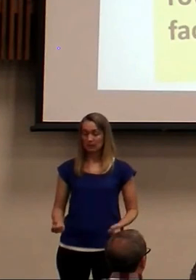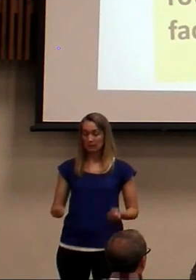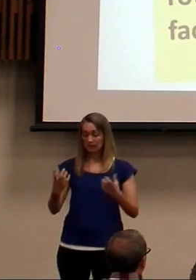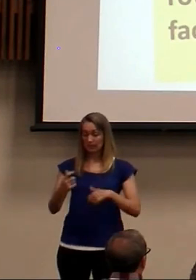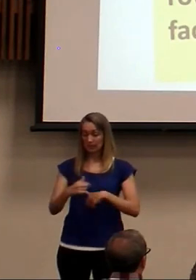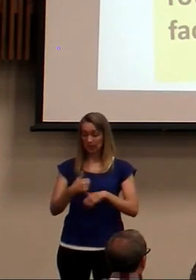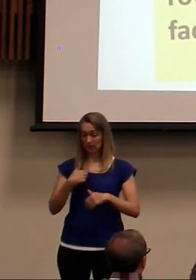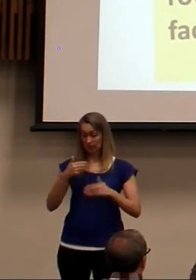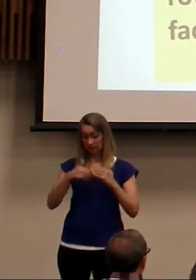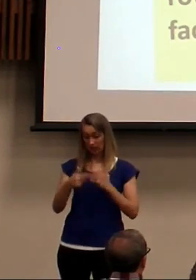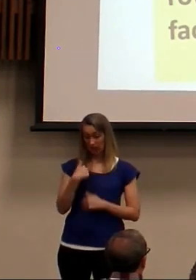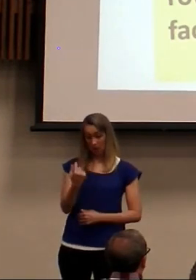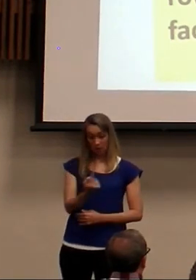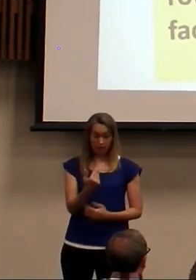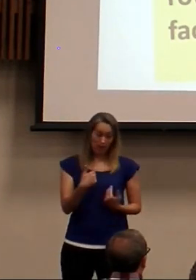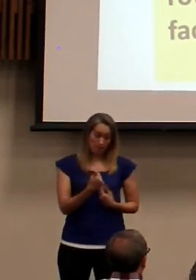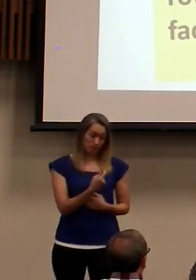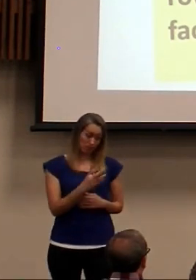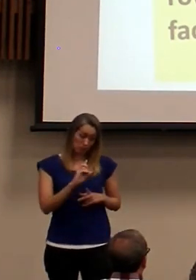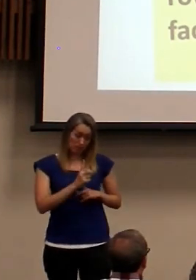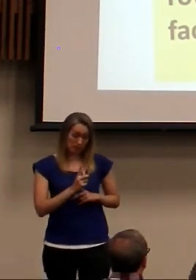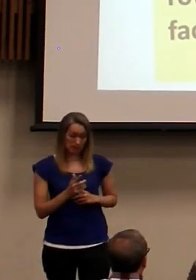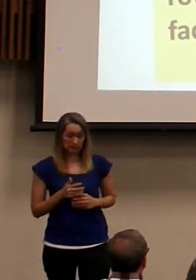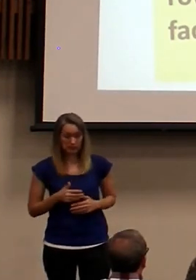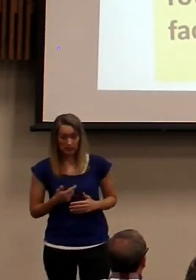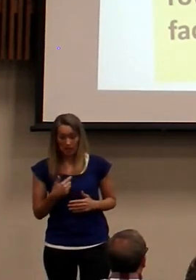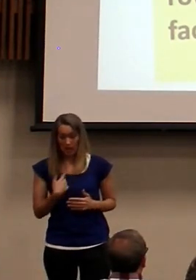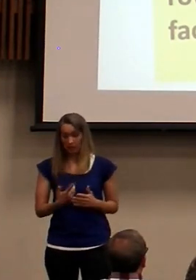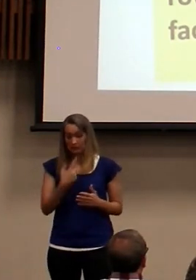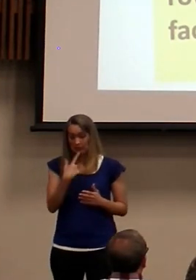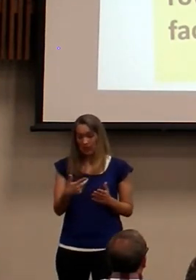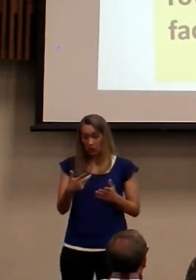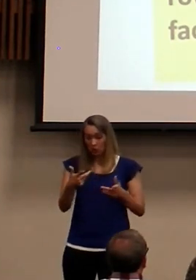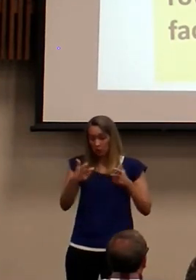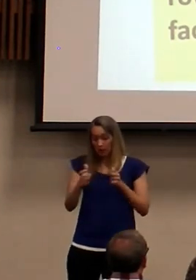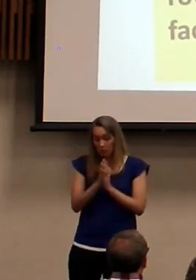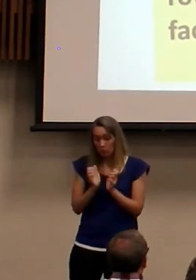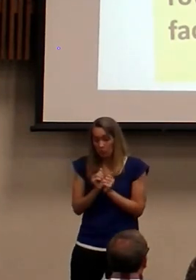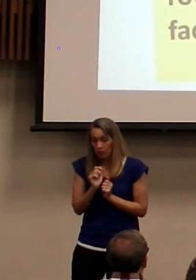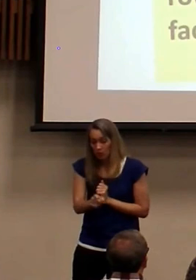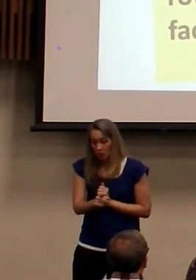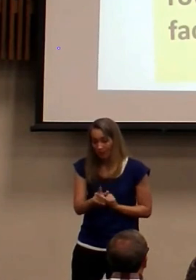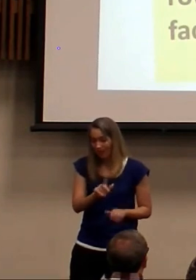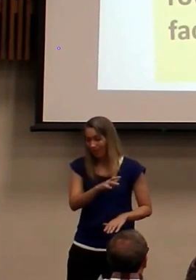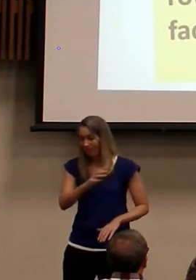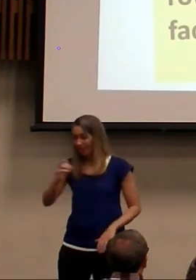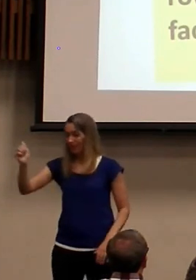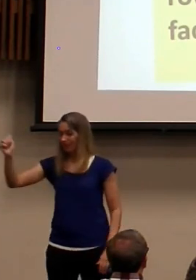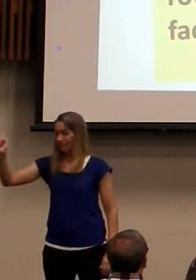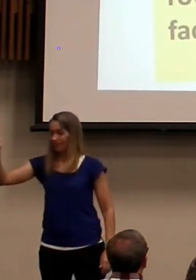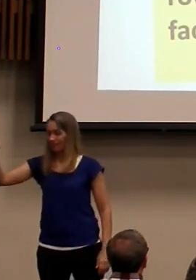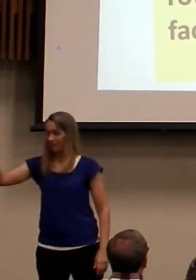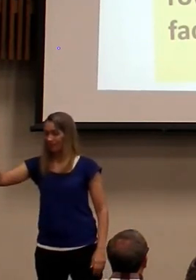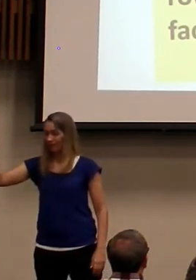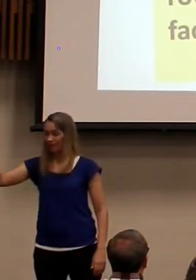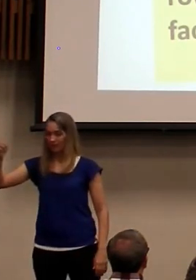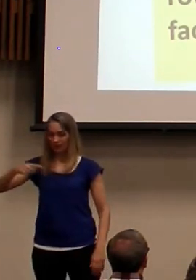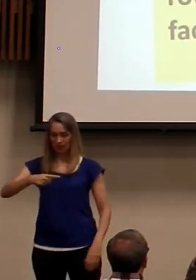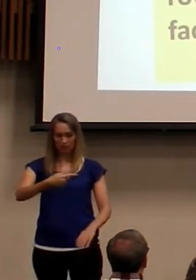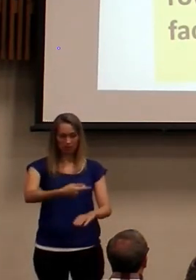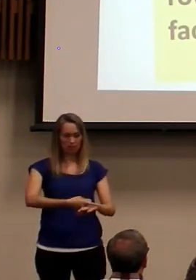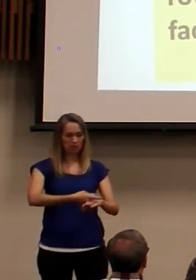said, well, I've only got a few minutes. Let me say a quick prayer with you and then leave. And I know from experience, laying in that bed,